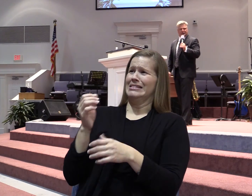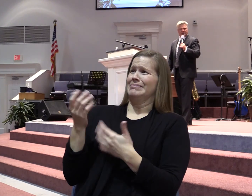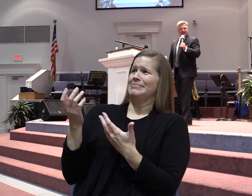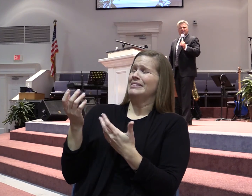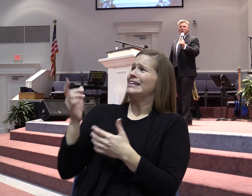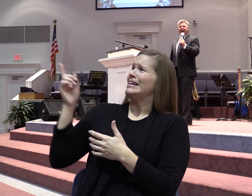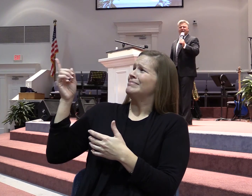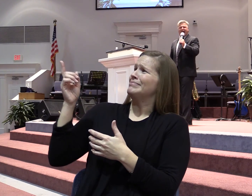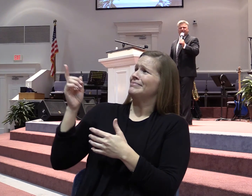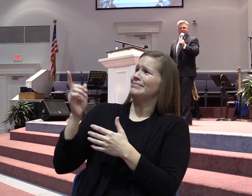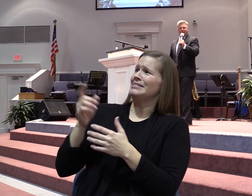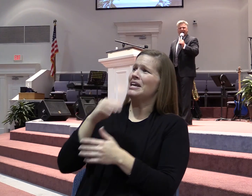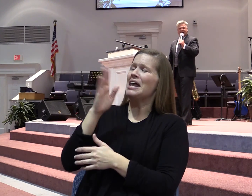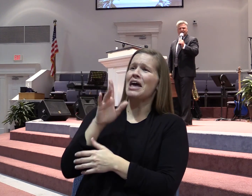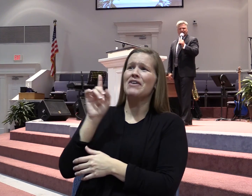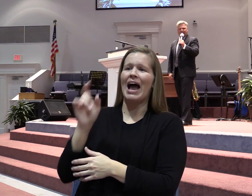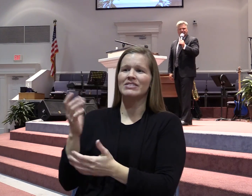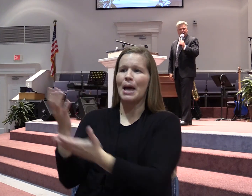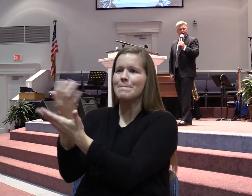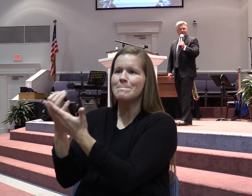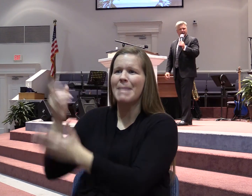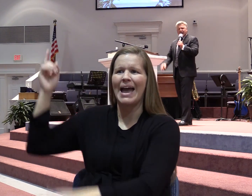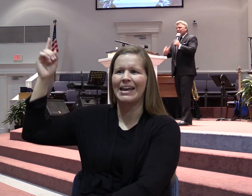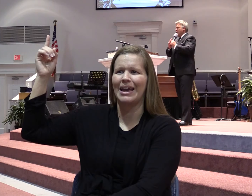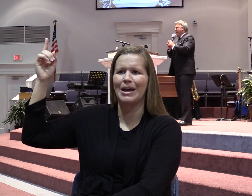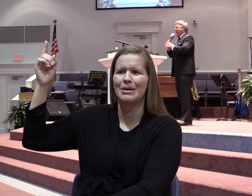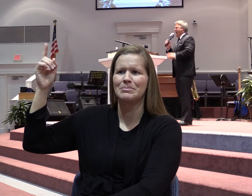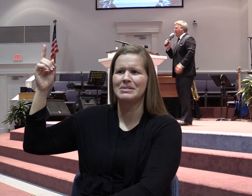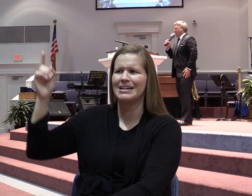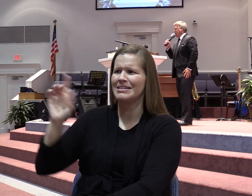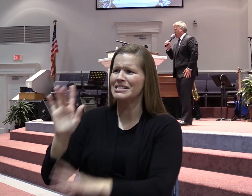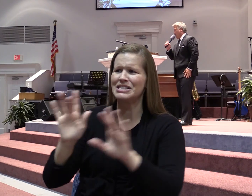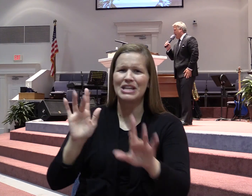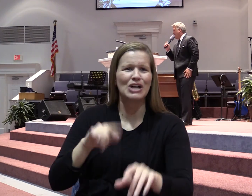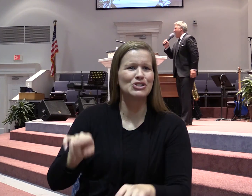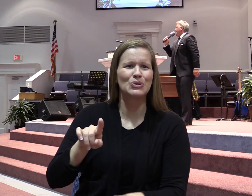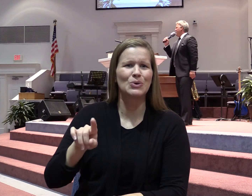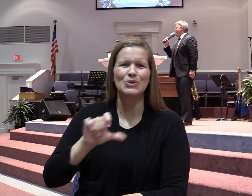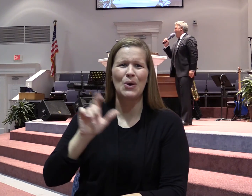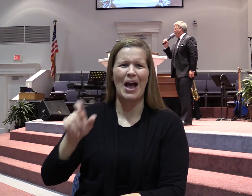dirt, you never have to beg him to touch you.